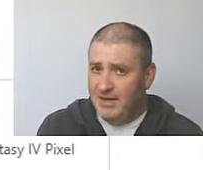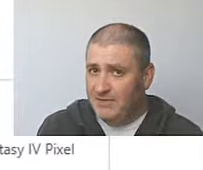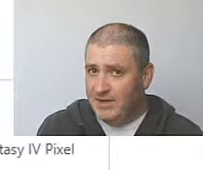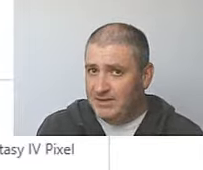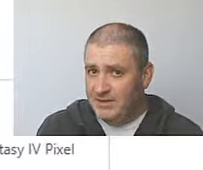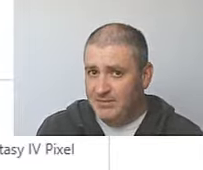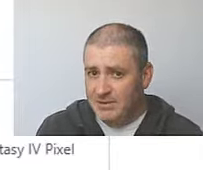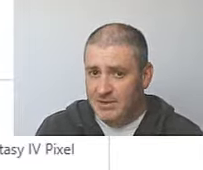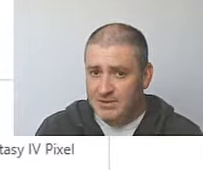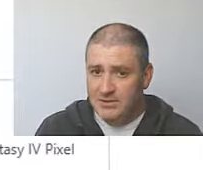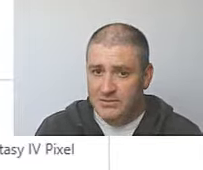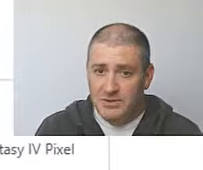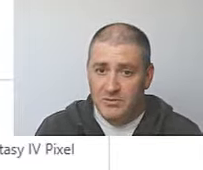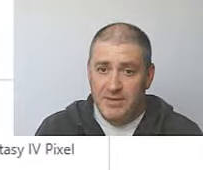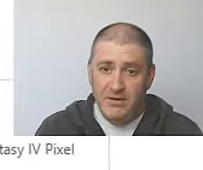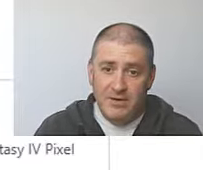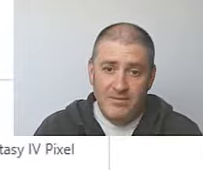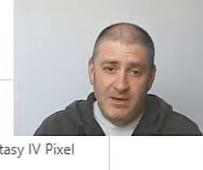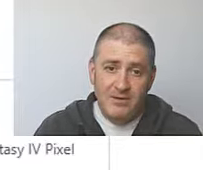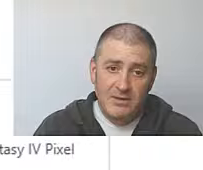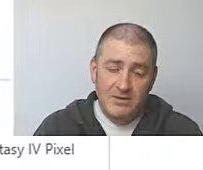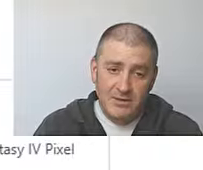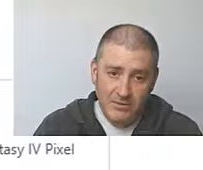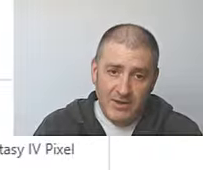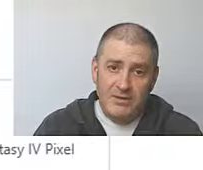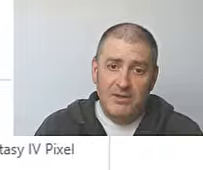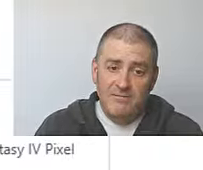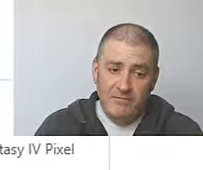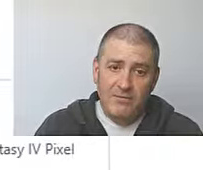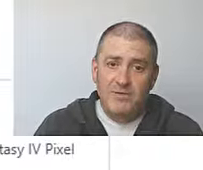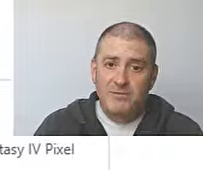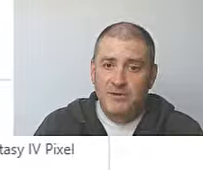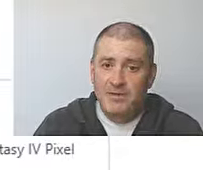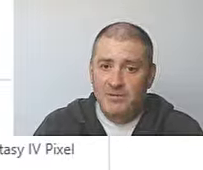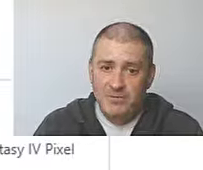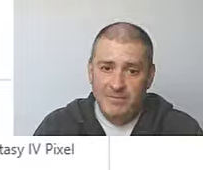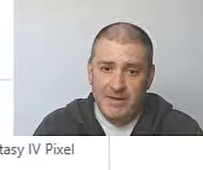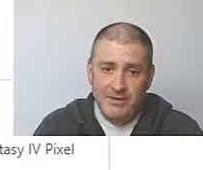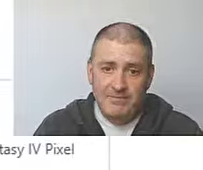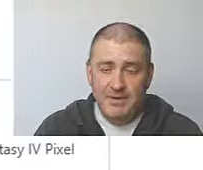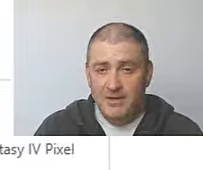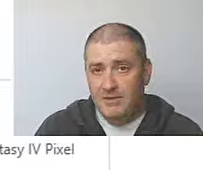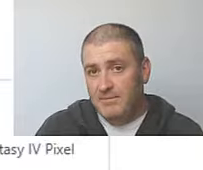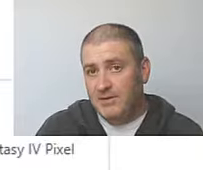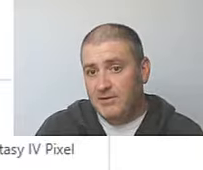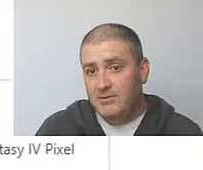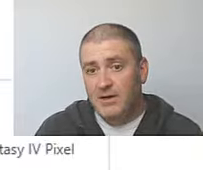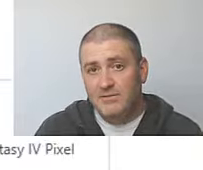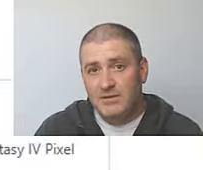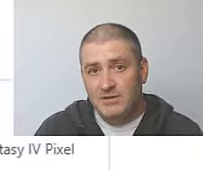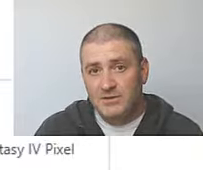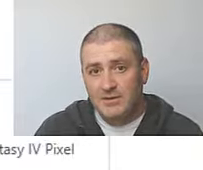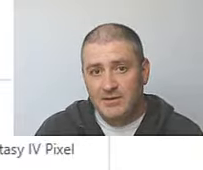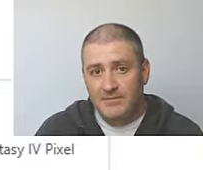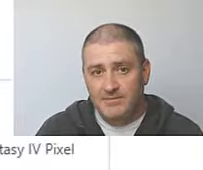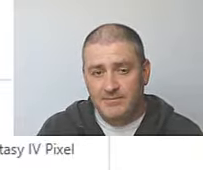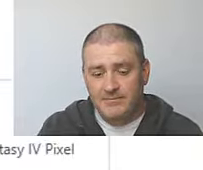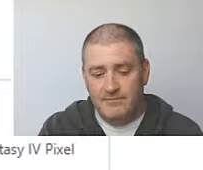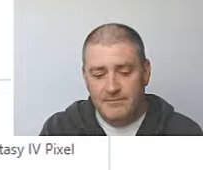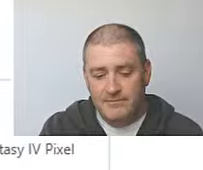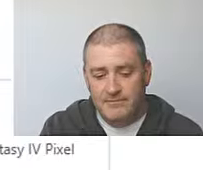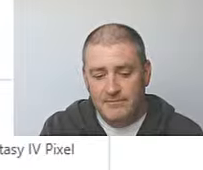bunch of caveats and implications, which we'll be hearing about directly from the blind people who've been making them in the panel after lunch today.